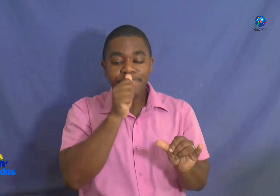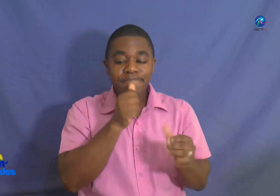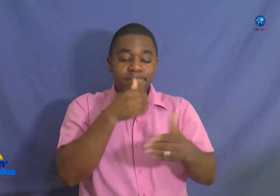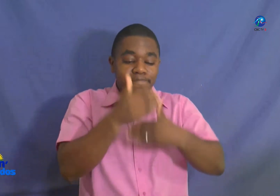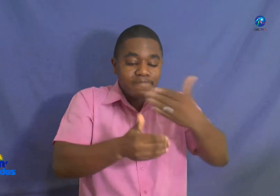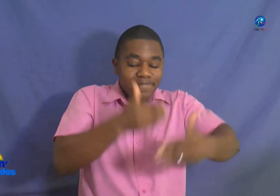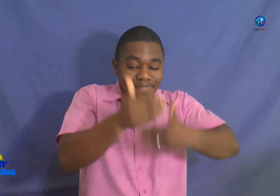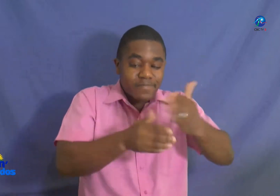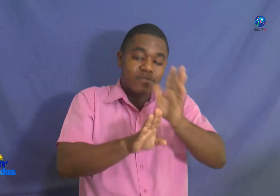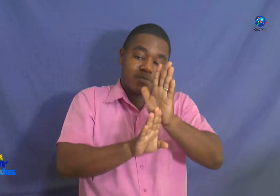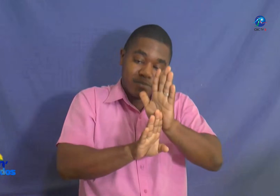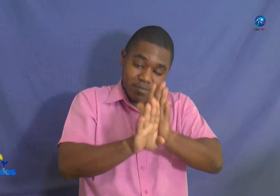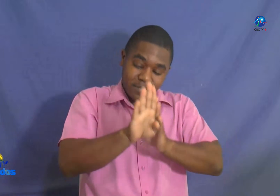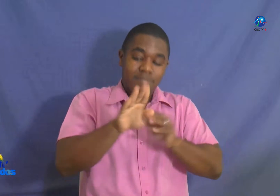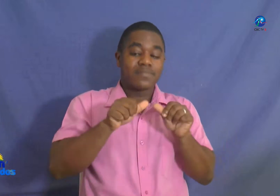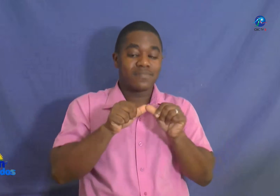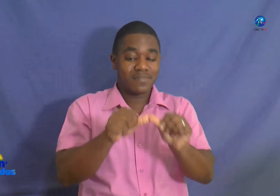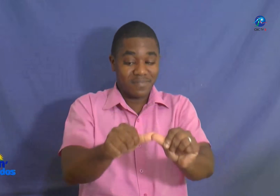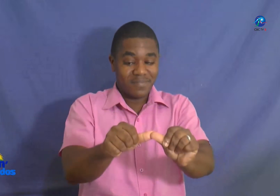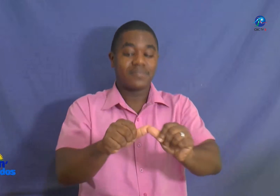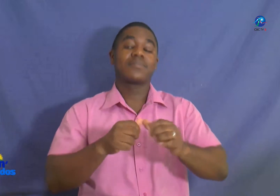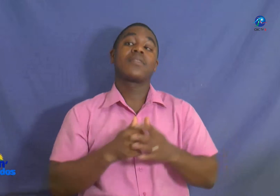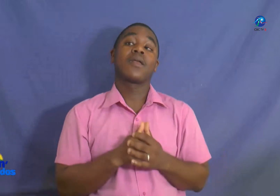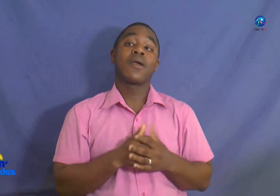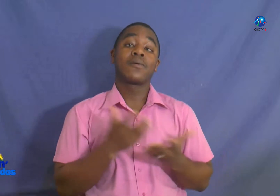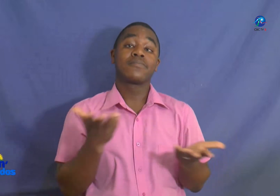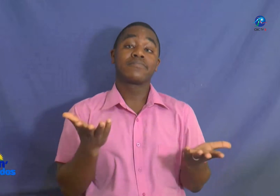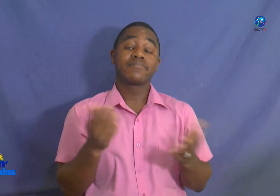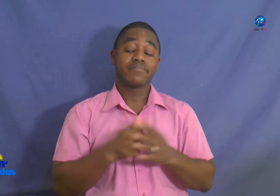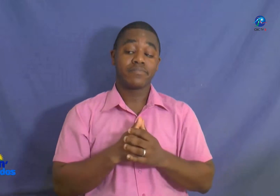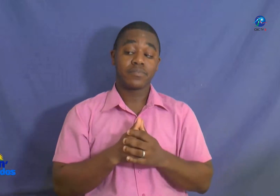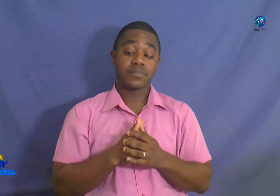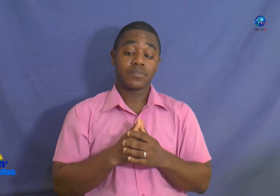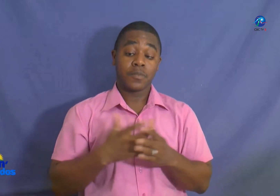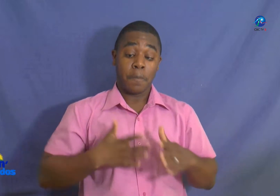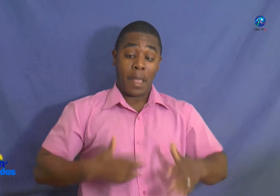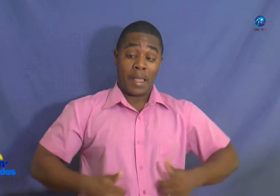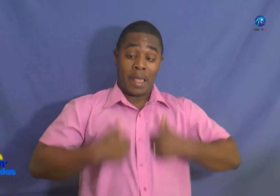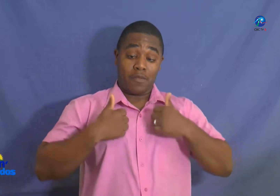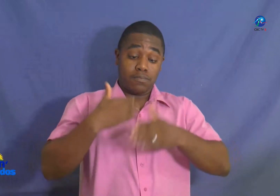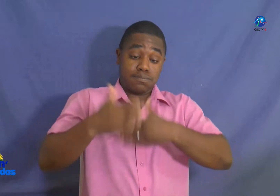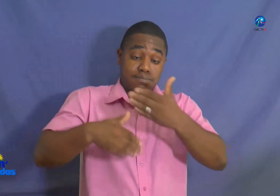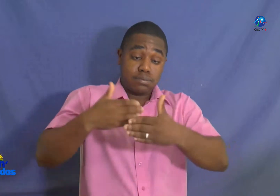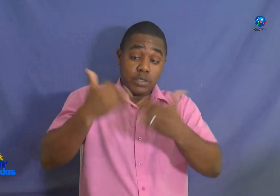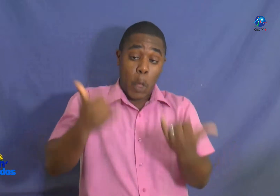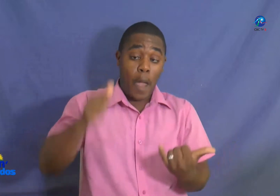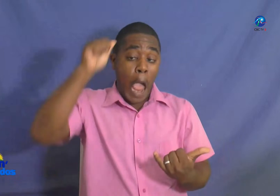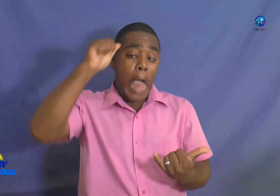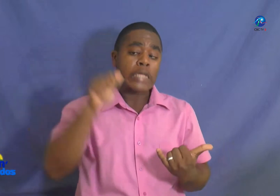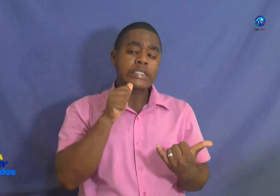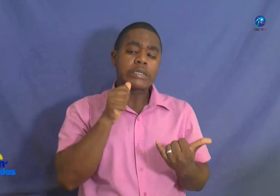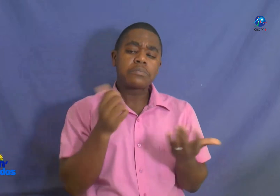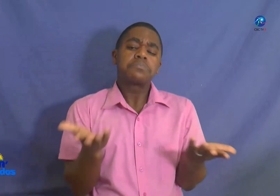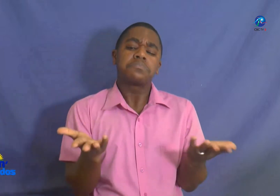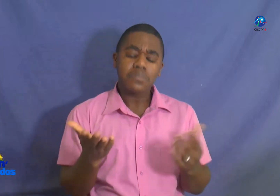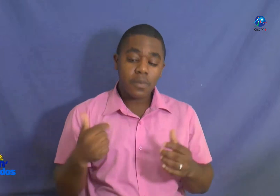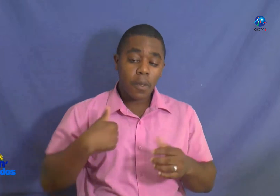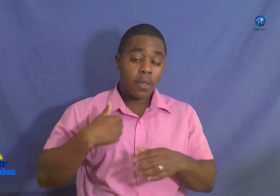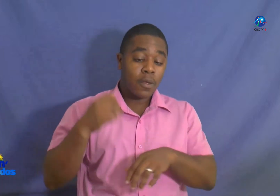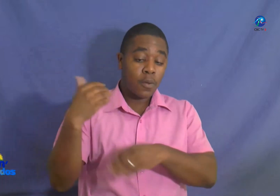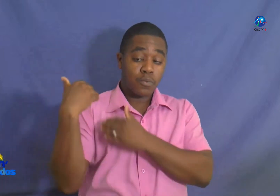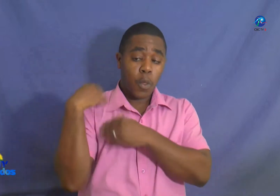But, you know, you really want a higher education. Have not been able to do that, but I'm still continuing with my own